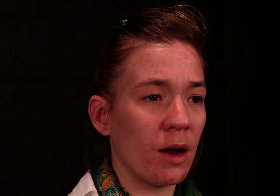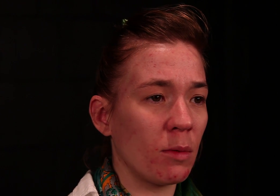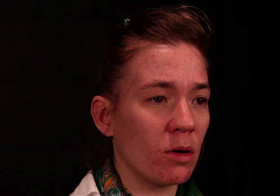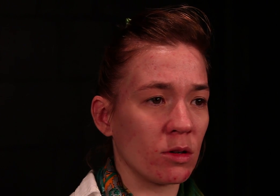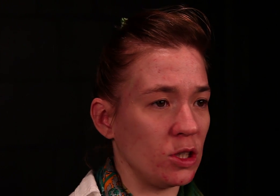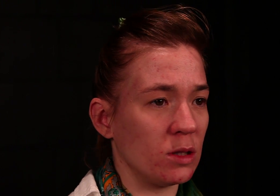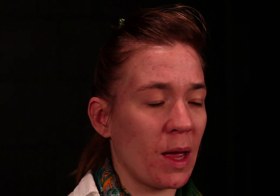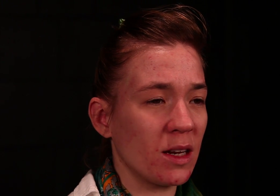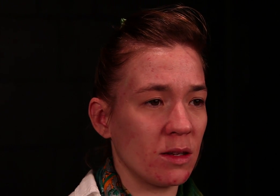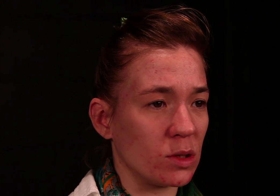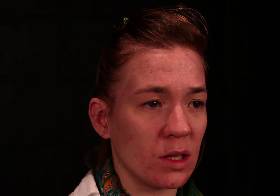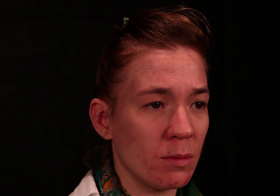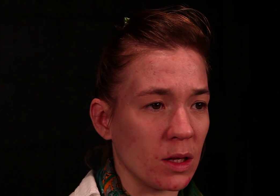hammer, or she smashed it with something,